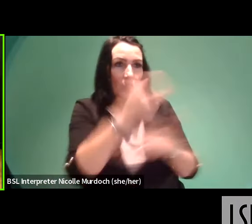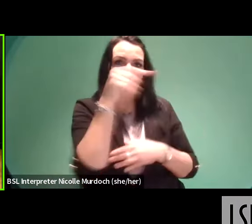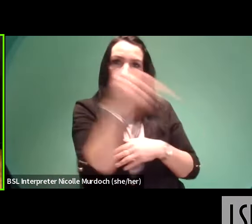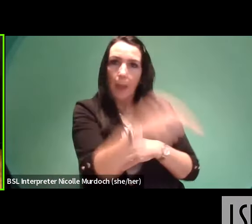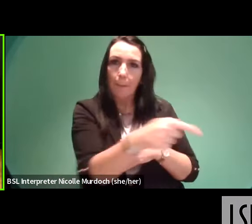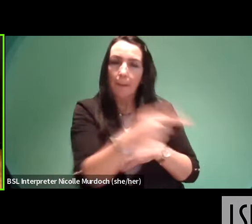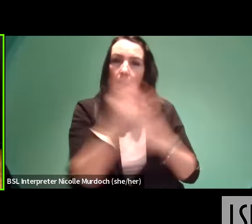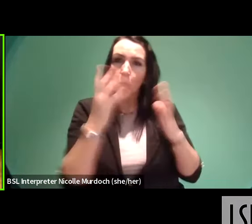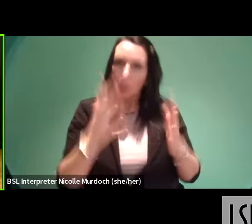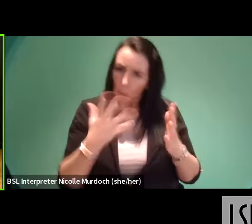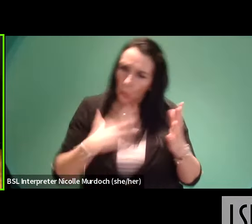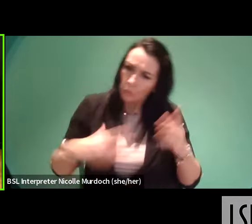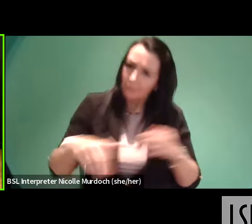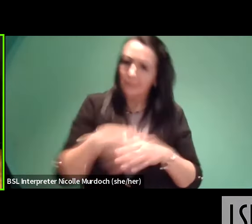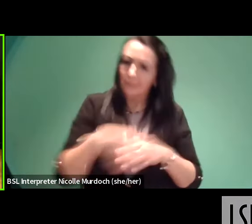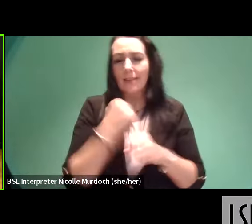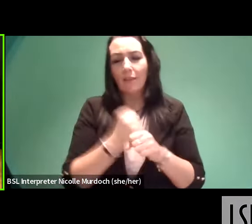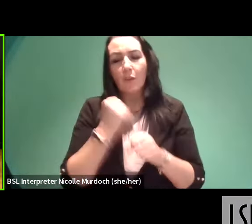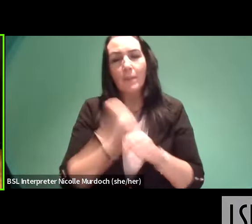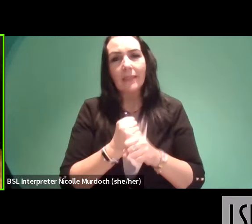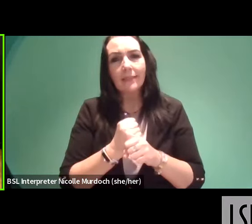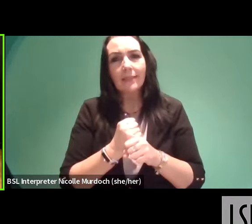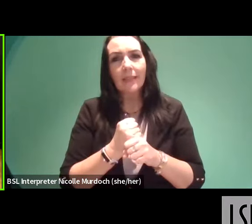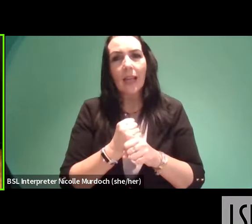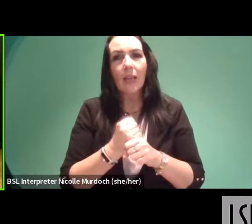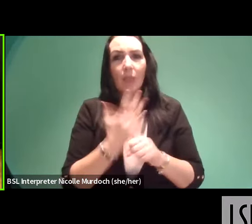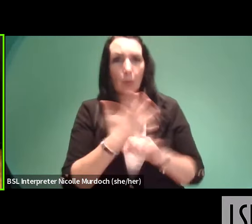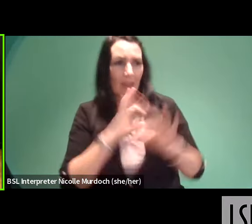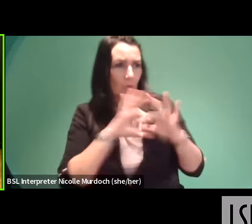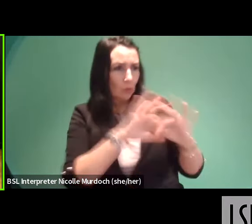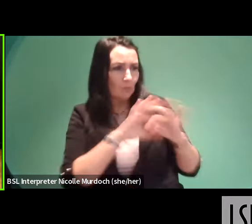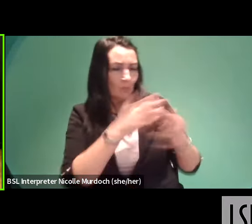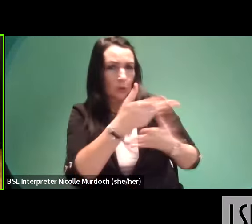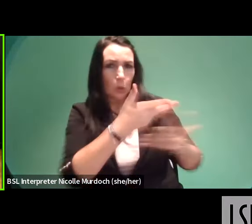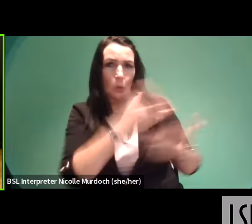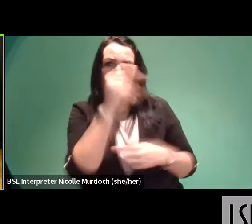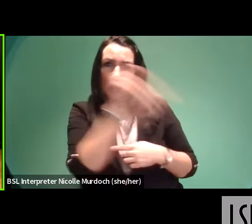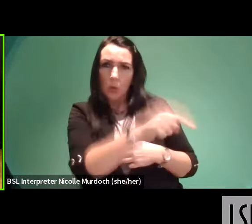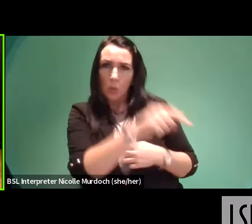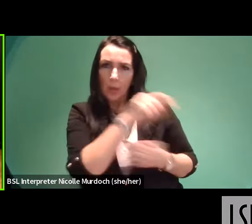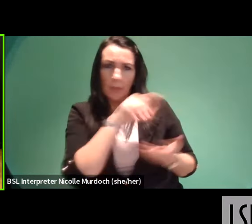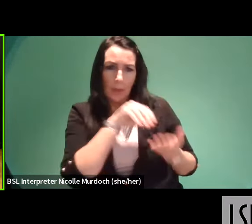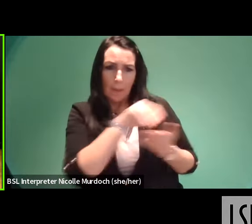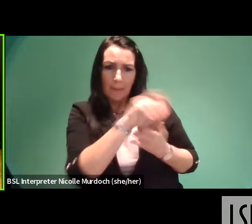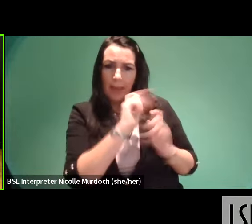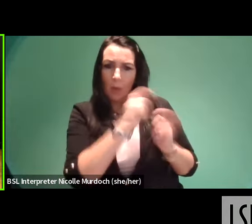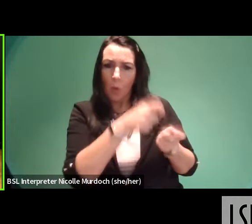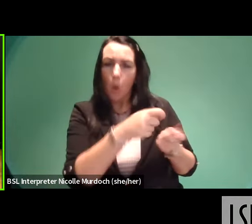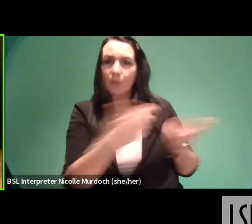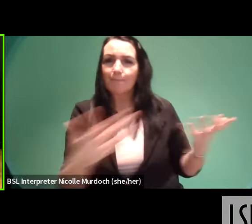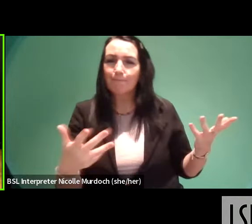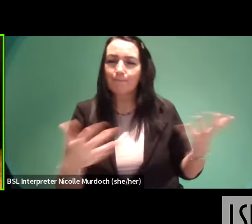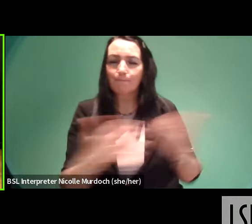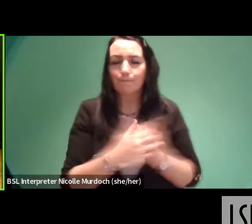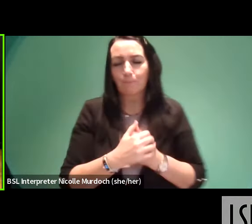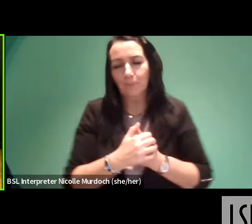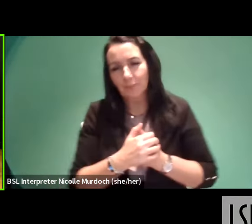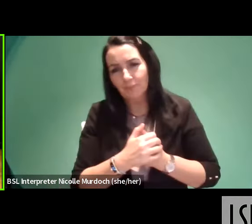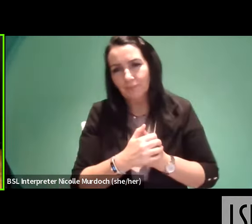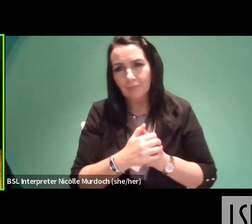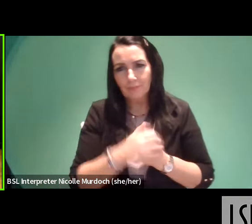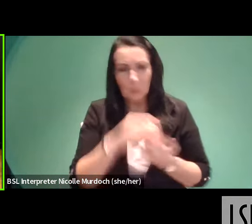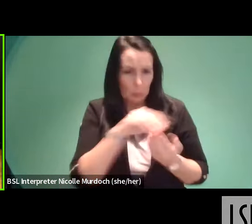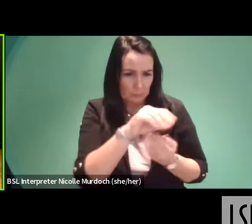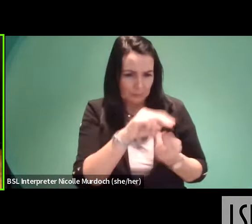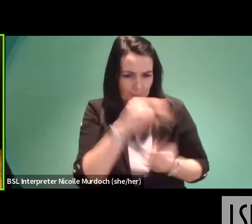want to be in government and we'll be the people who will be having to negotiate what those pay awards are. And, you know, at the same